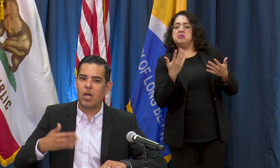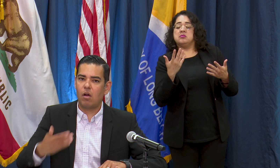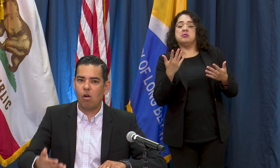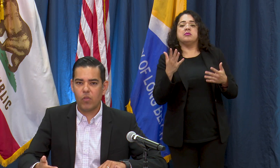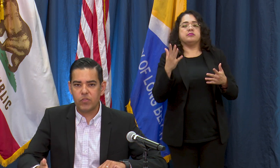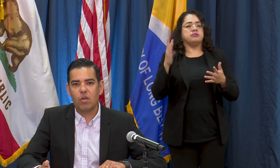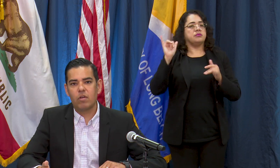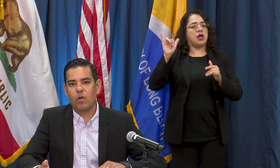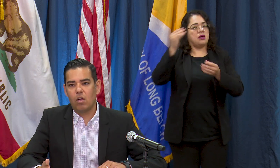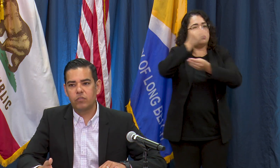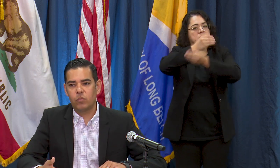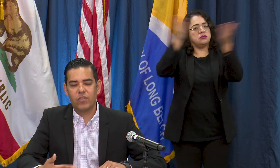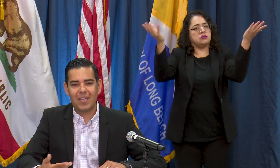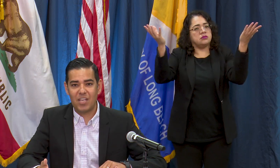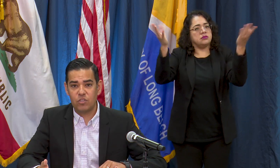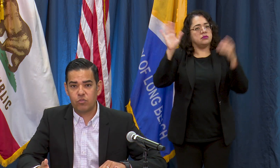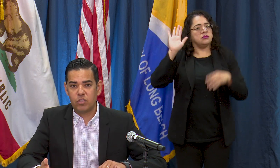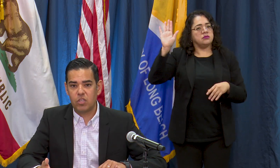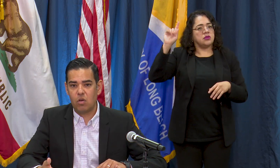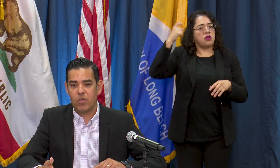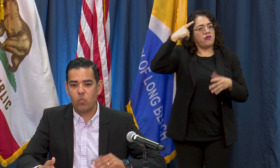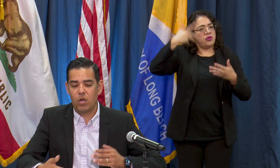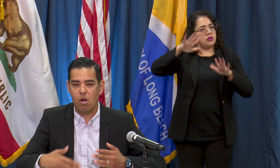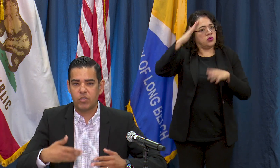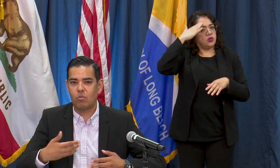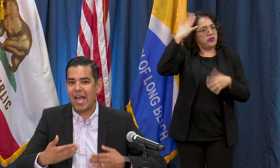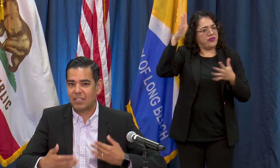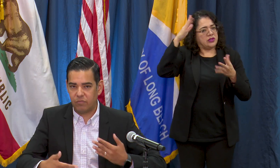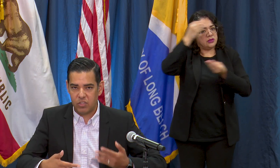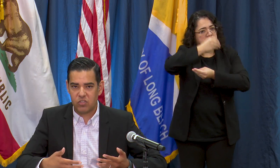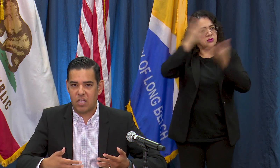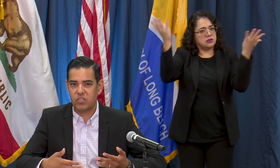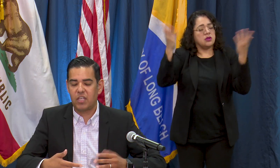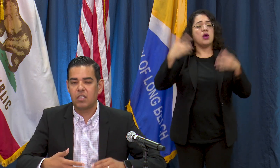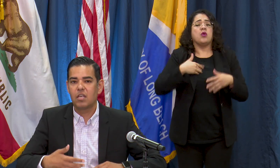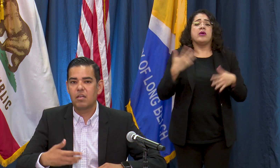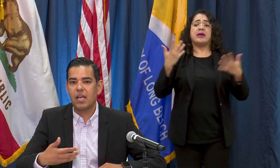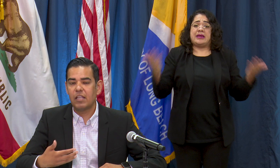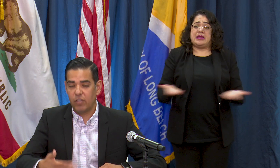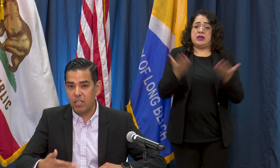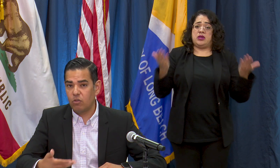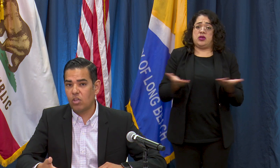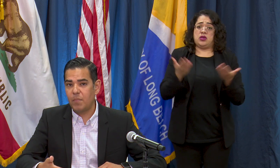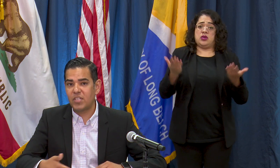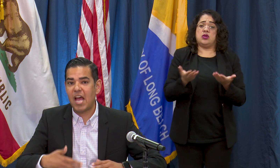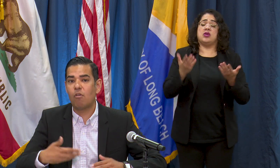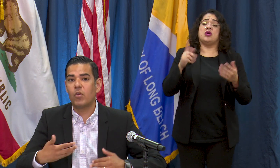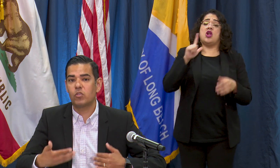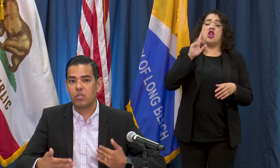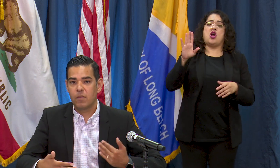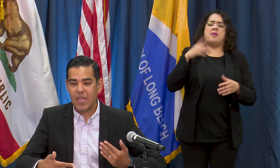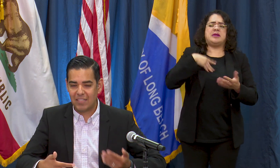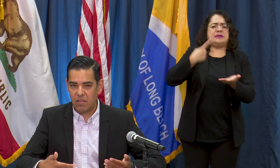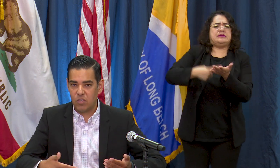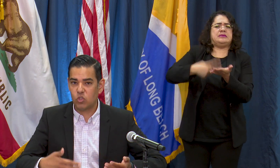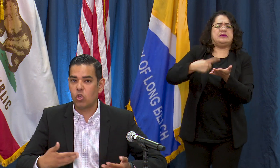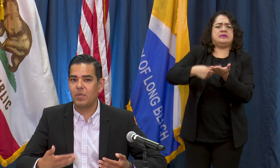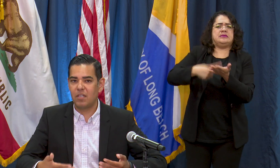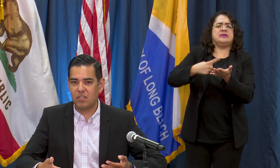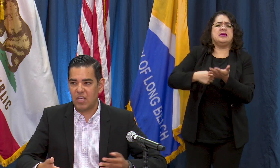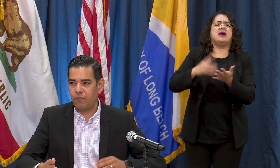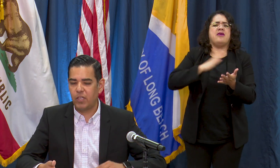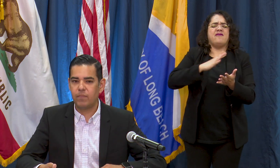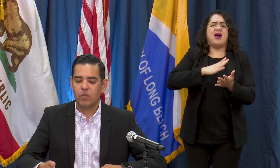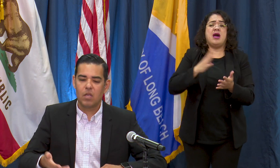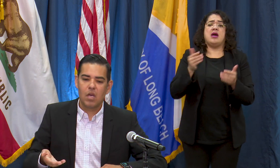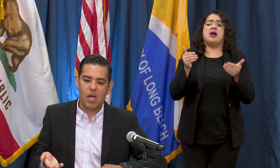And I want all those that are involved within that industry to know that we're also actively discussing here in Long Beach how those activities could be